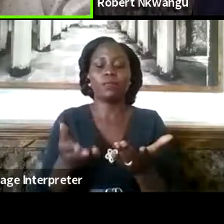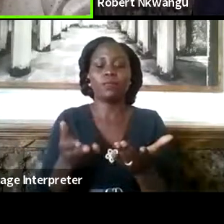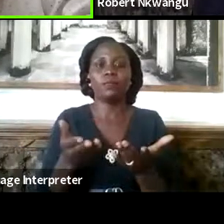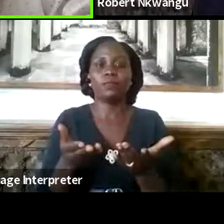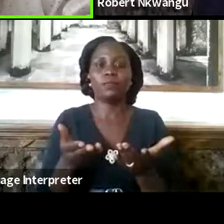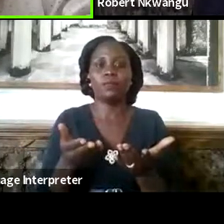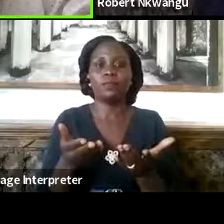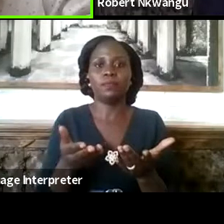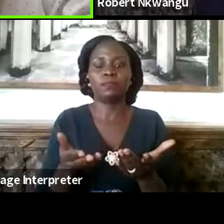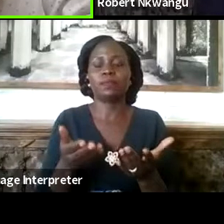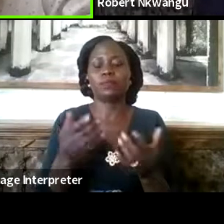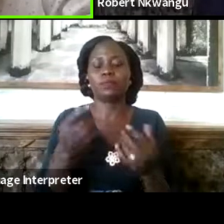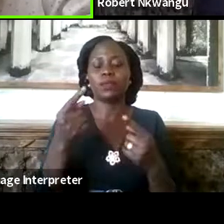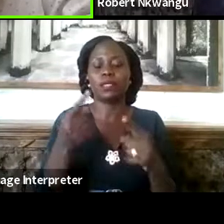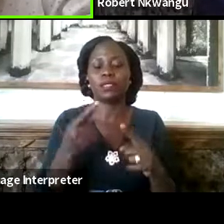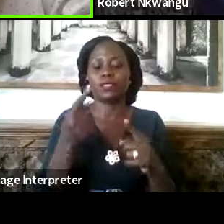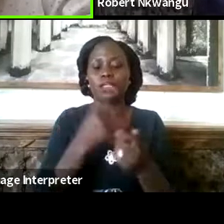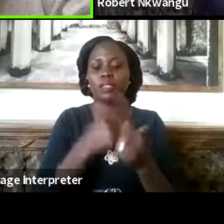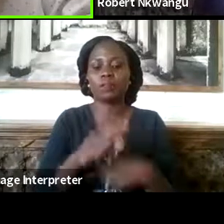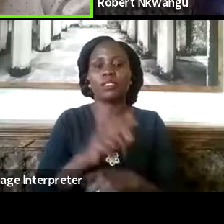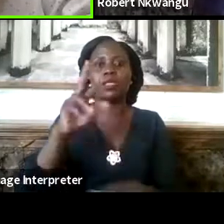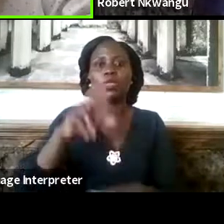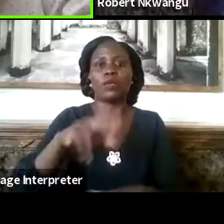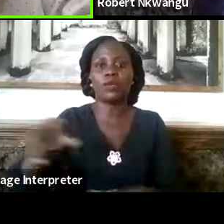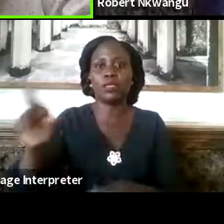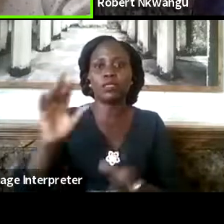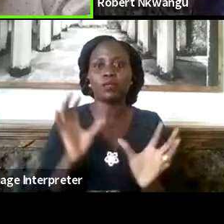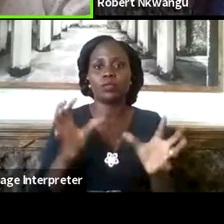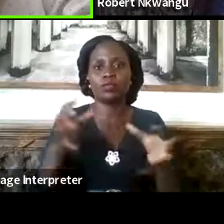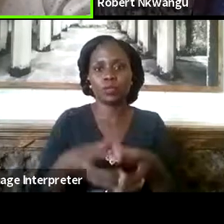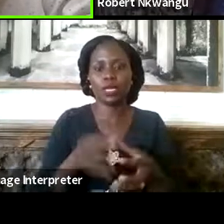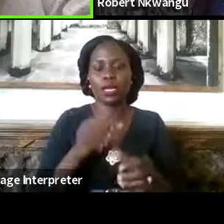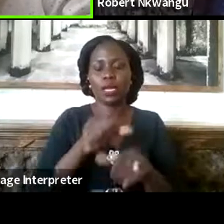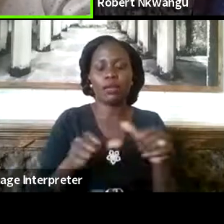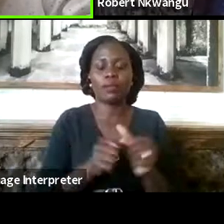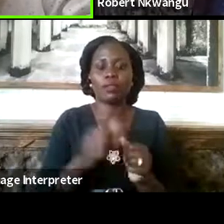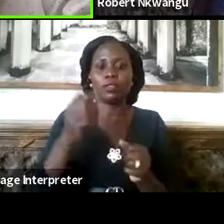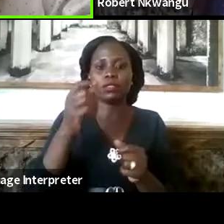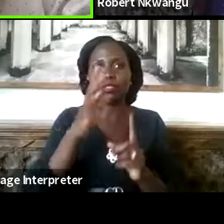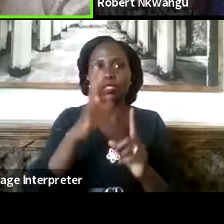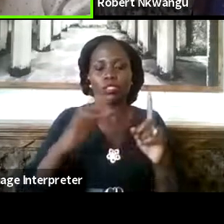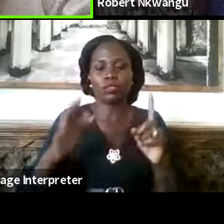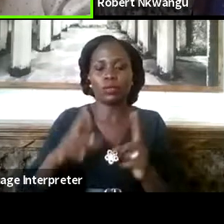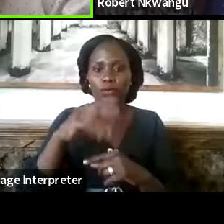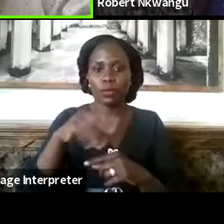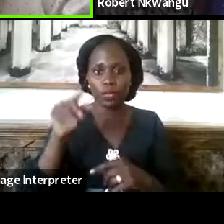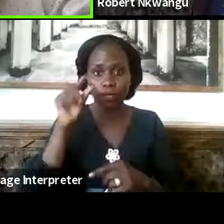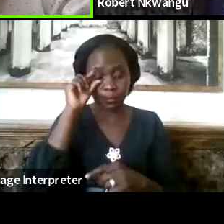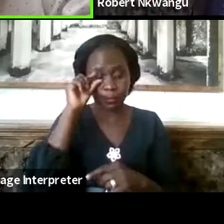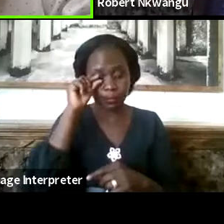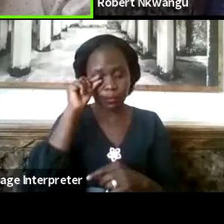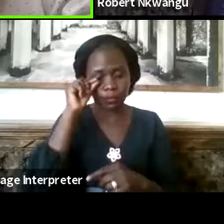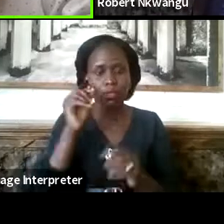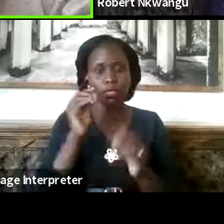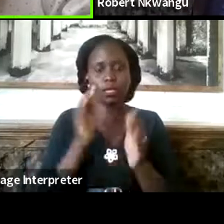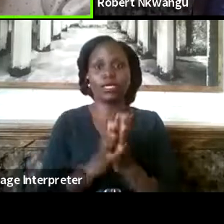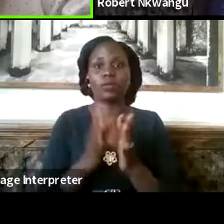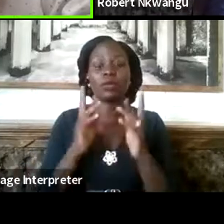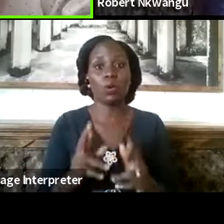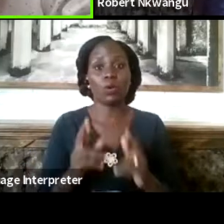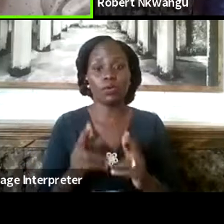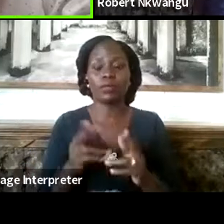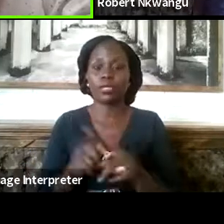disability rights movement about digital rights. So, and we hope that this will also bring some change in